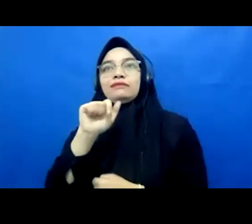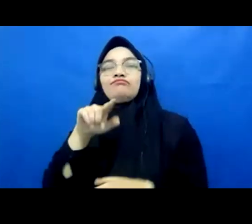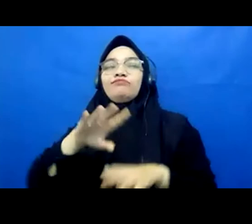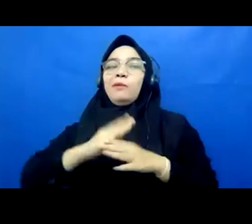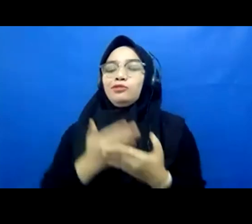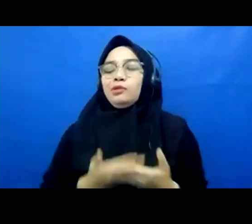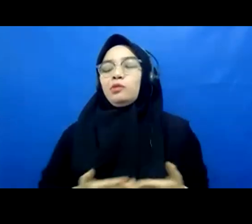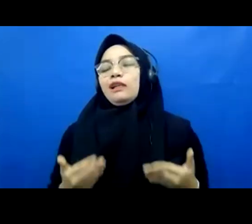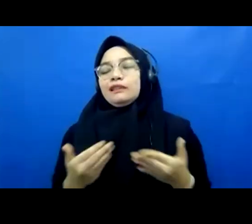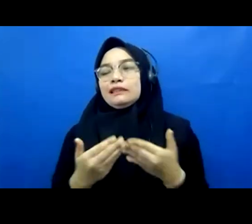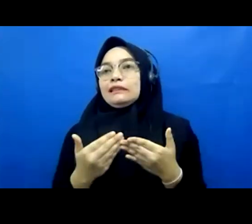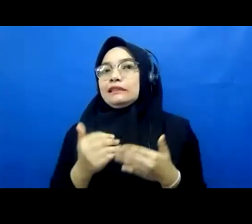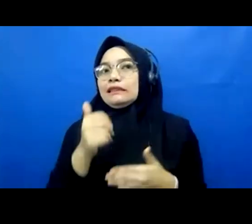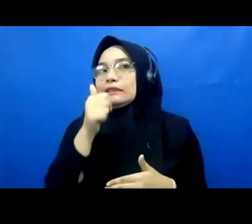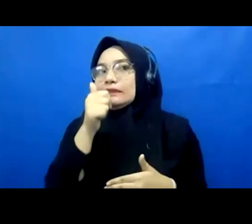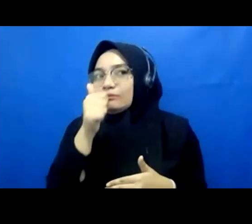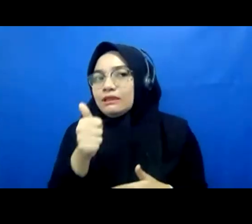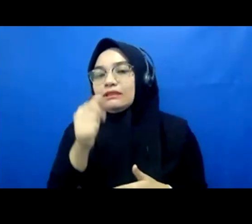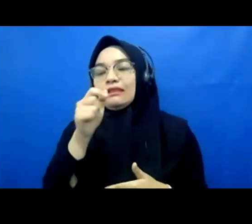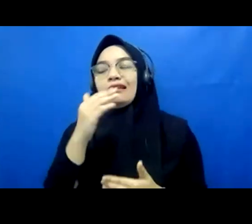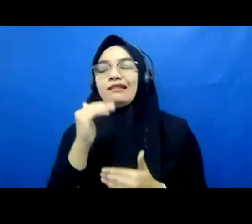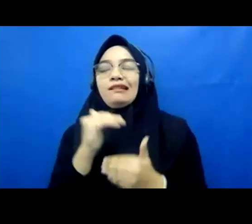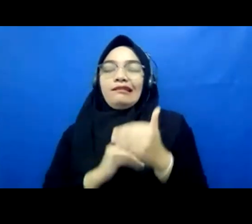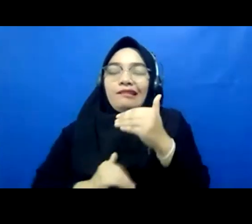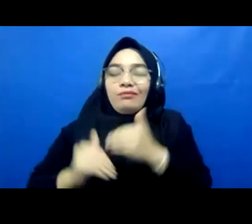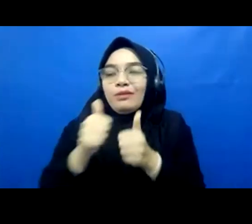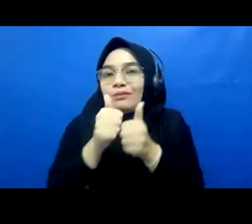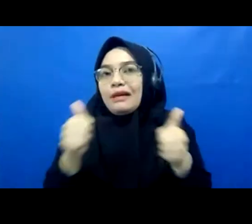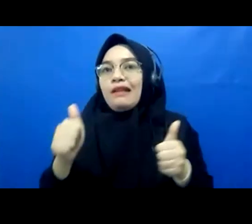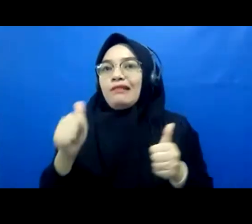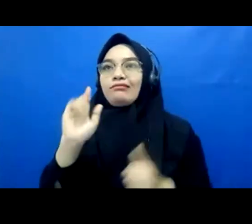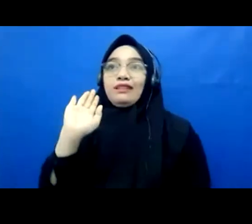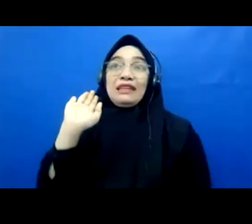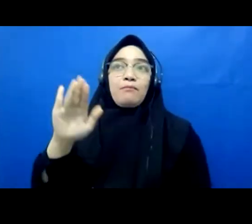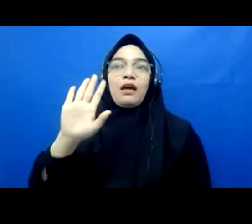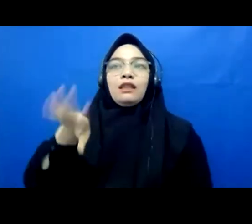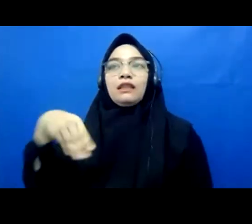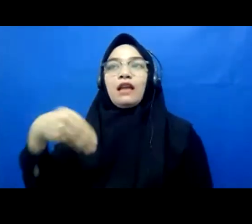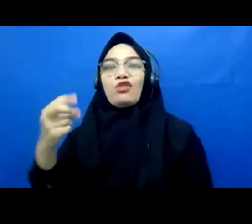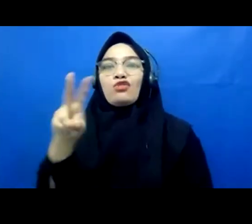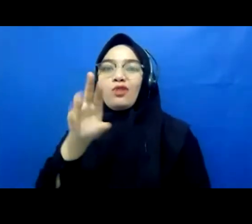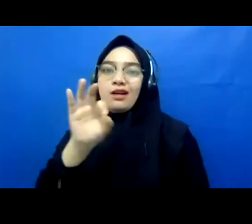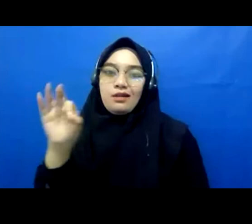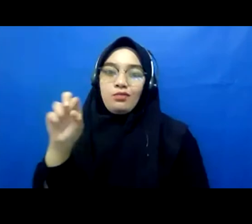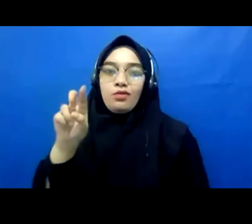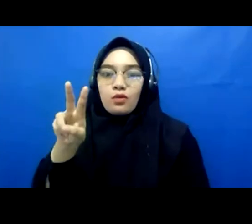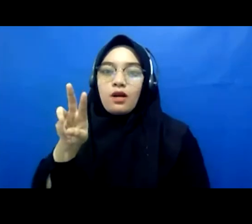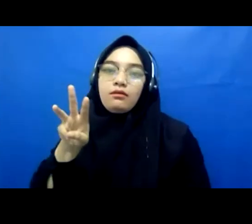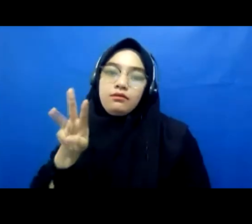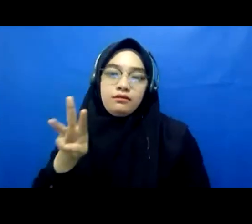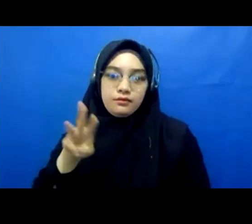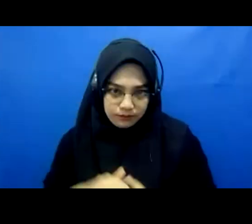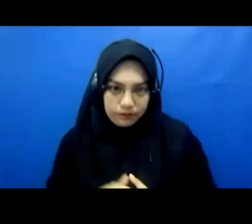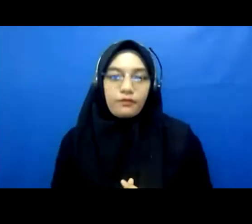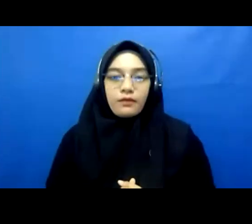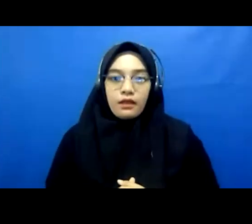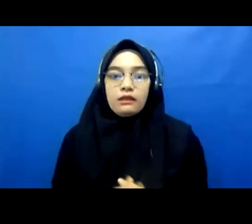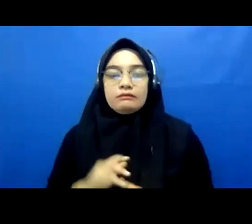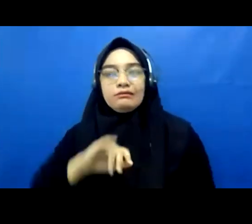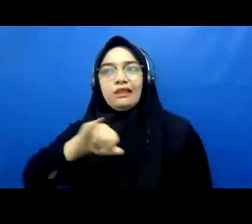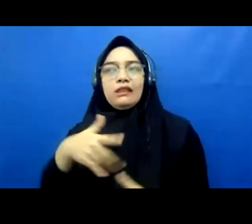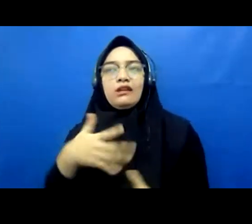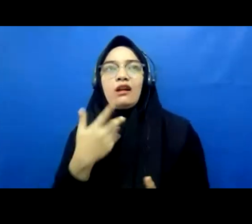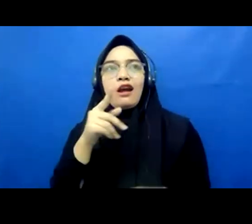And one of the ways I wish is that, you know, as a social business, as